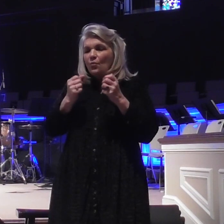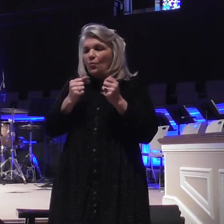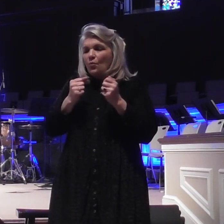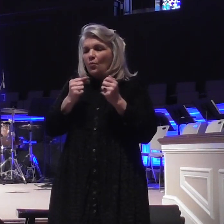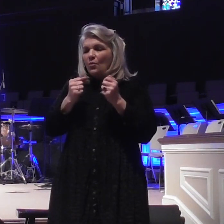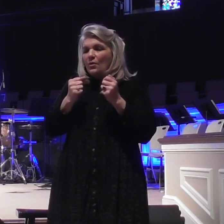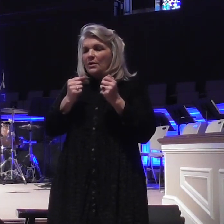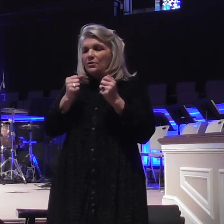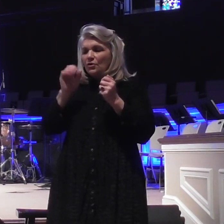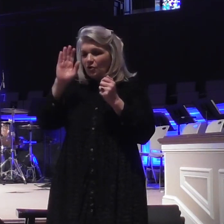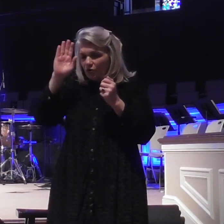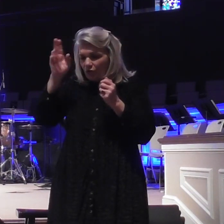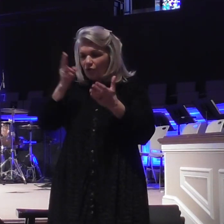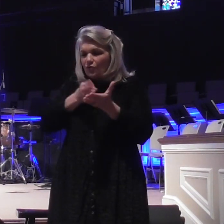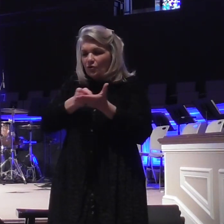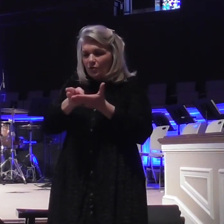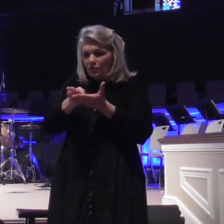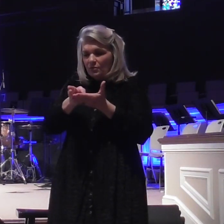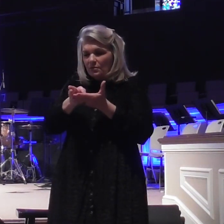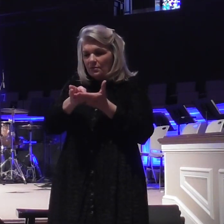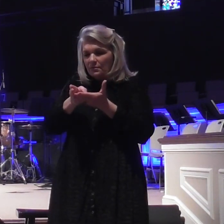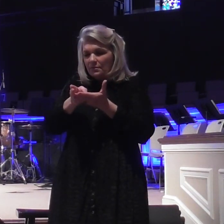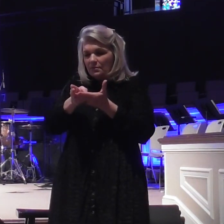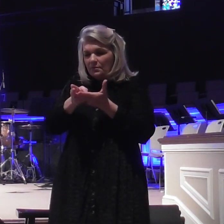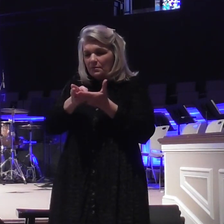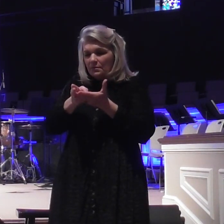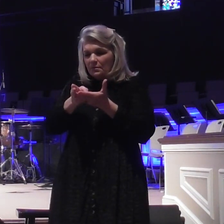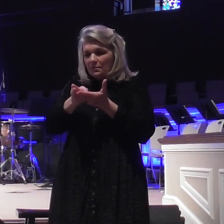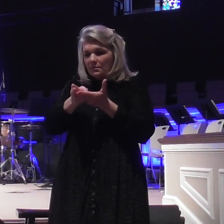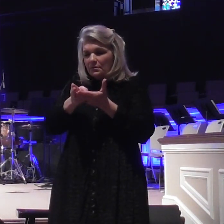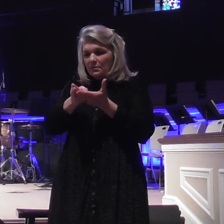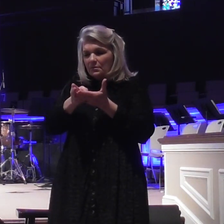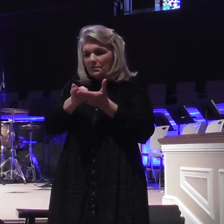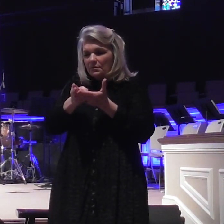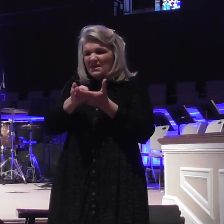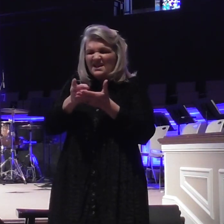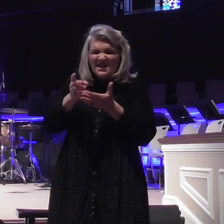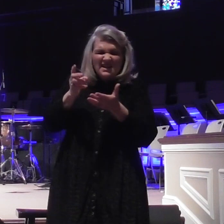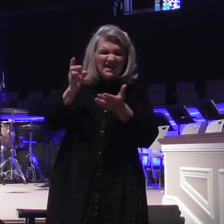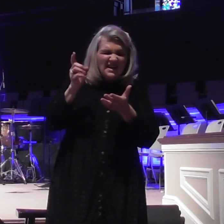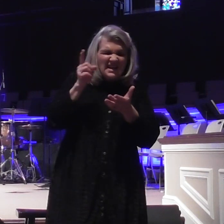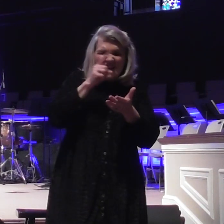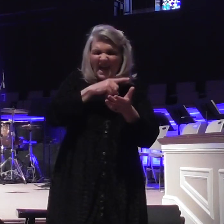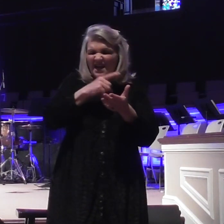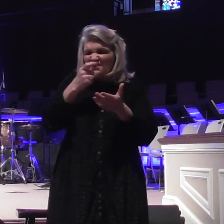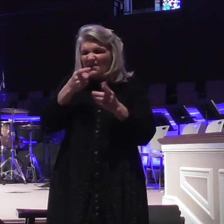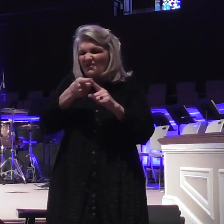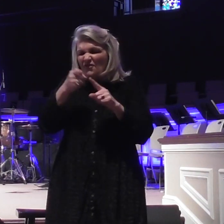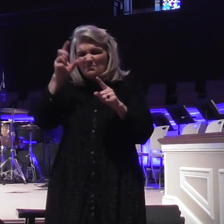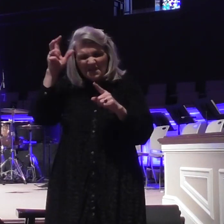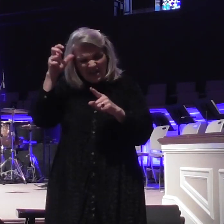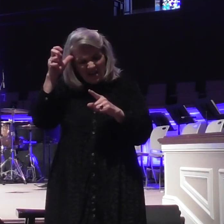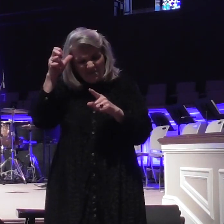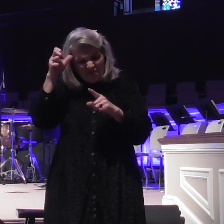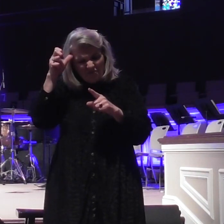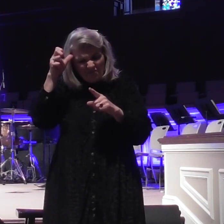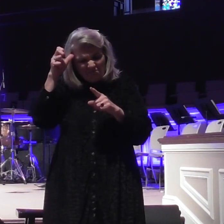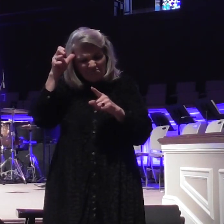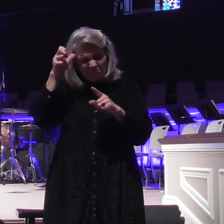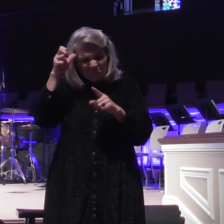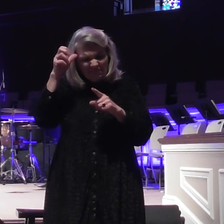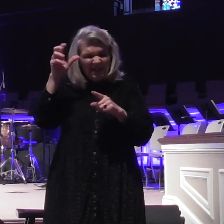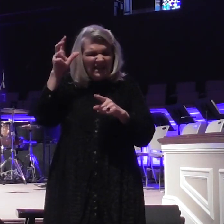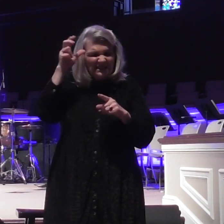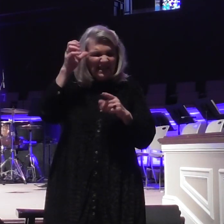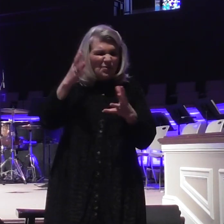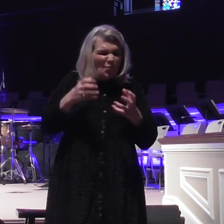Because, oh God, lies are from the devil, and they are death-dealing, and they are intended to kill and steal and